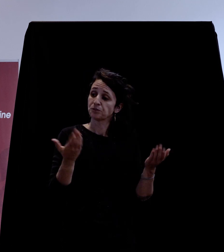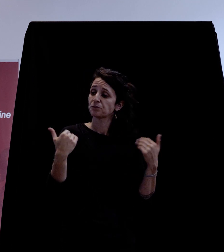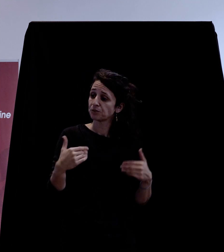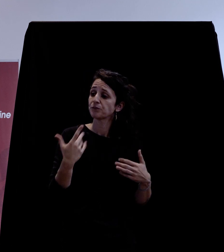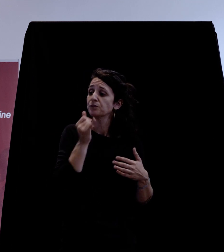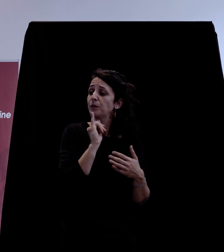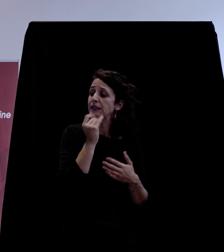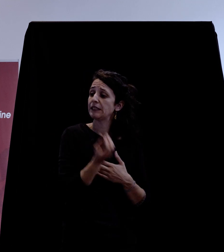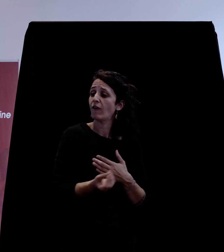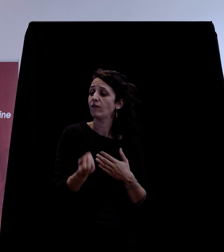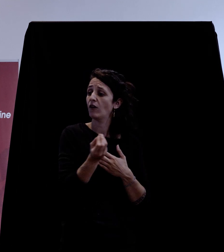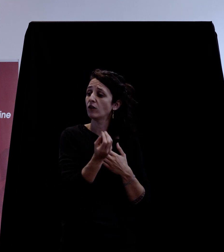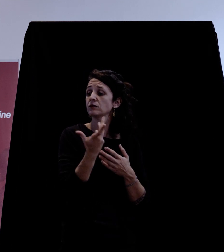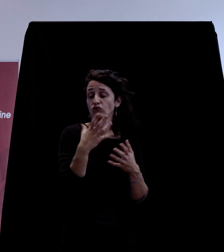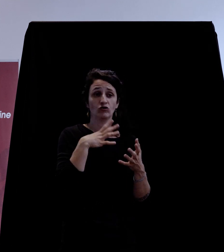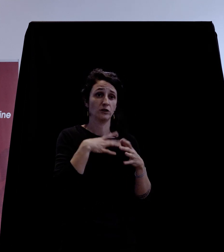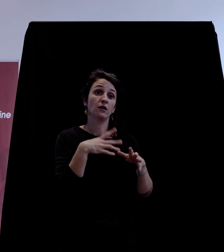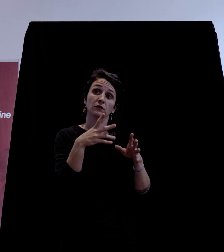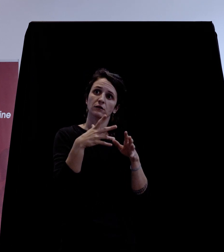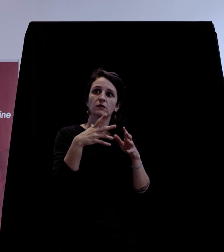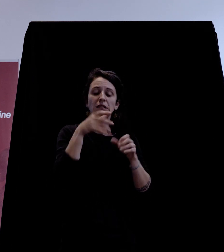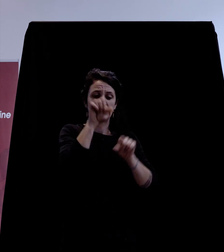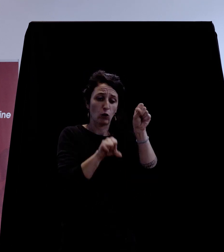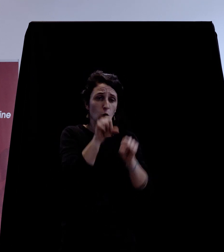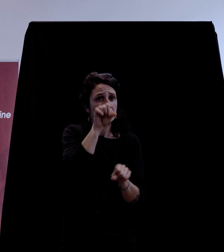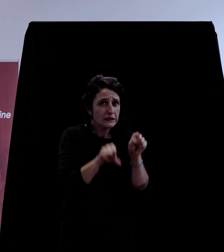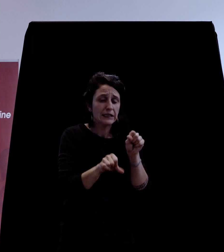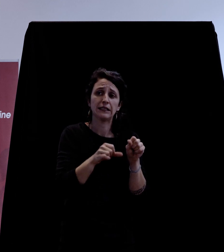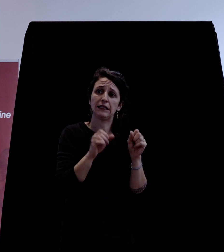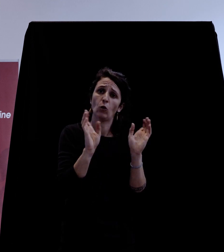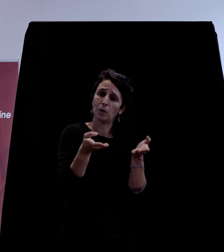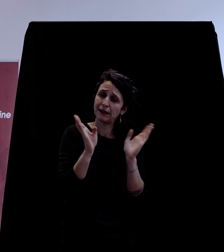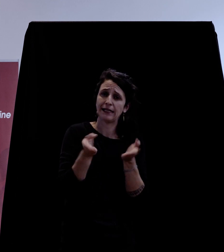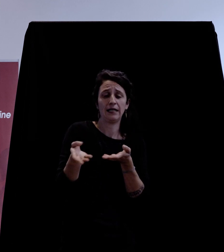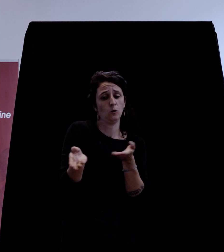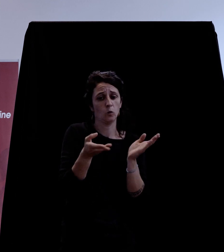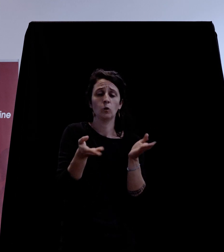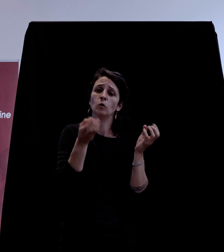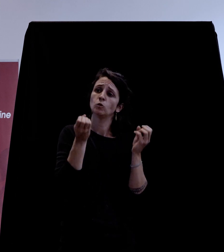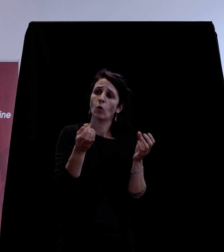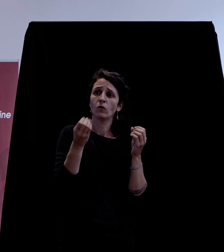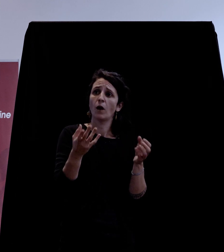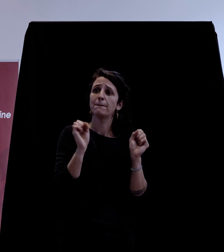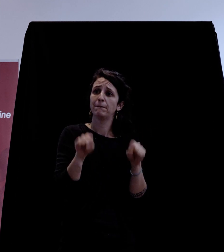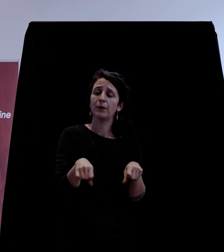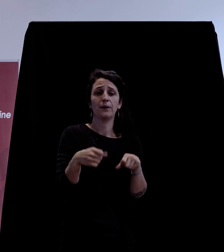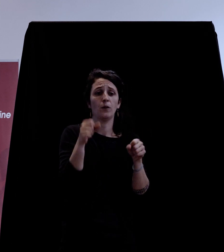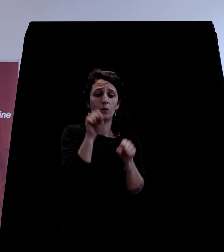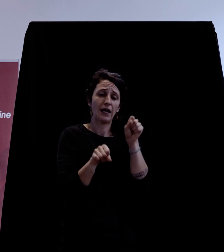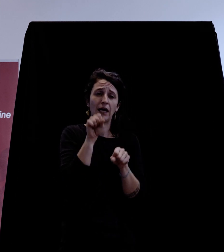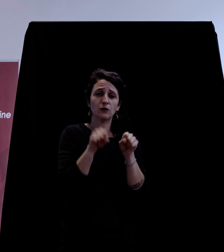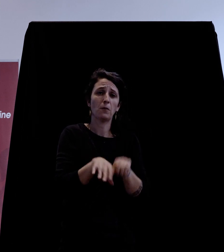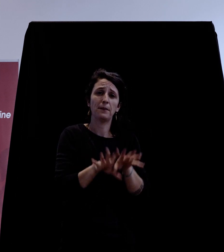very common for our kids to have 12 to 24 surgeries in those first 4 years of life. What's the impact on